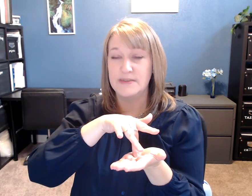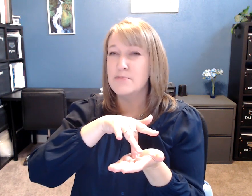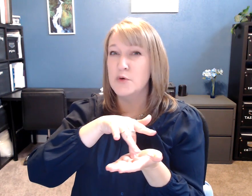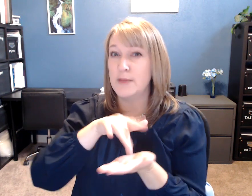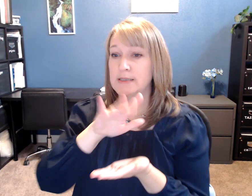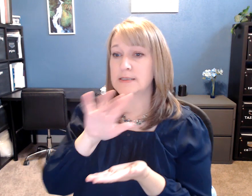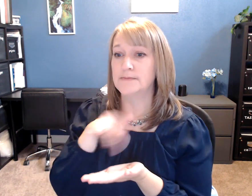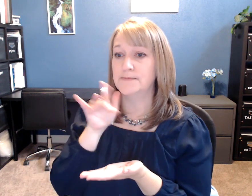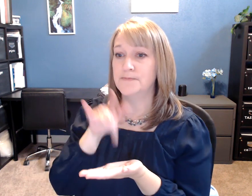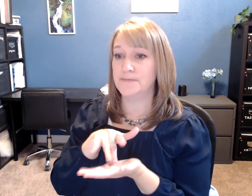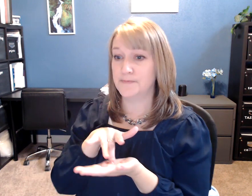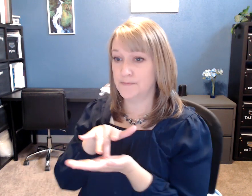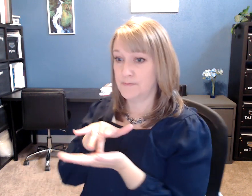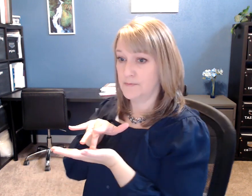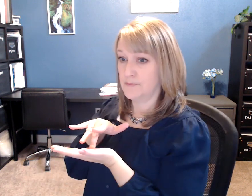Same movement.